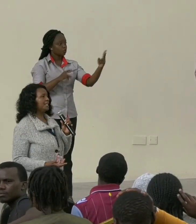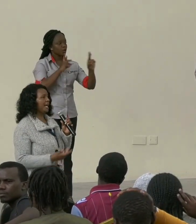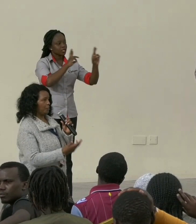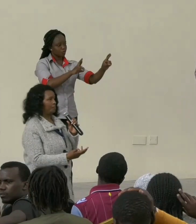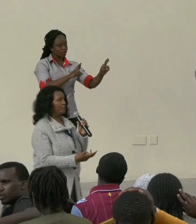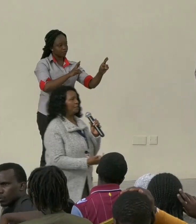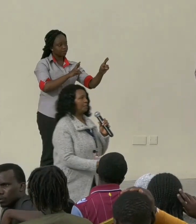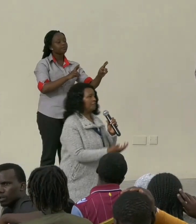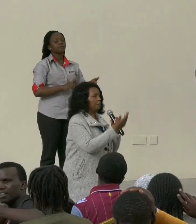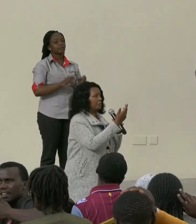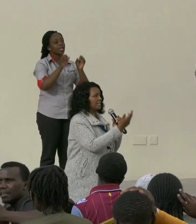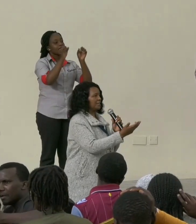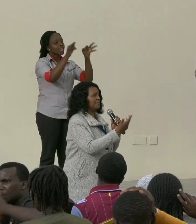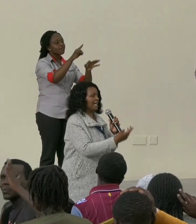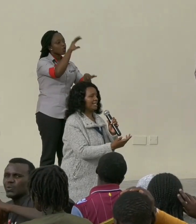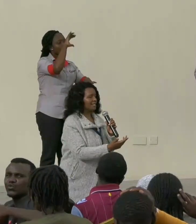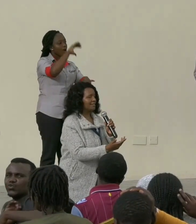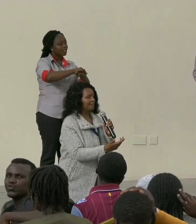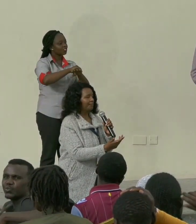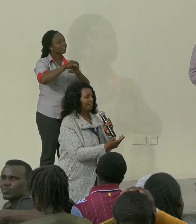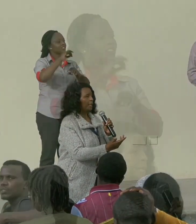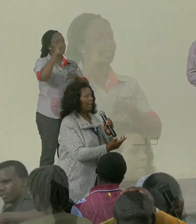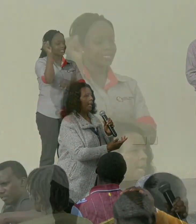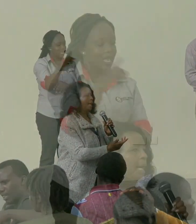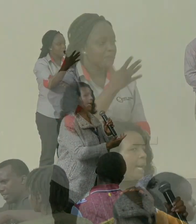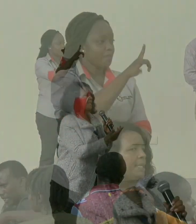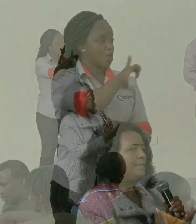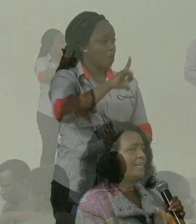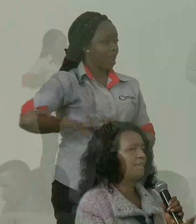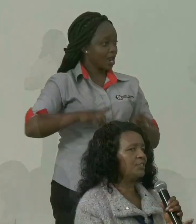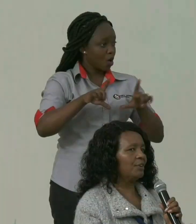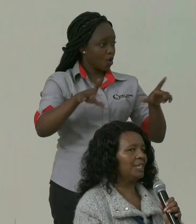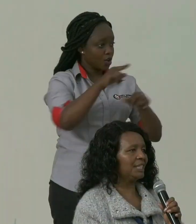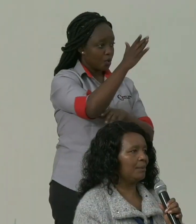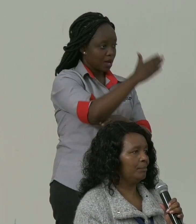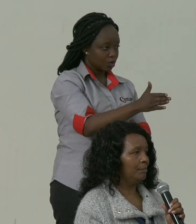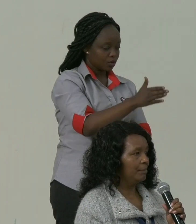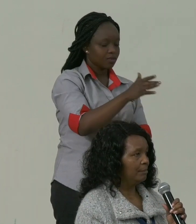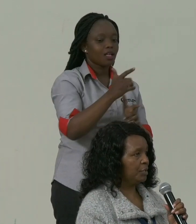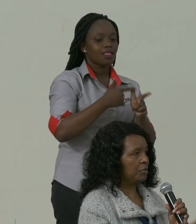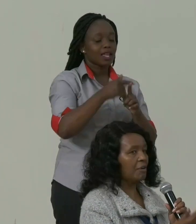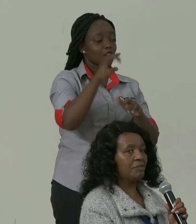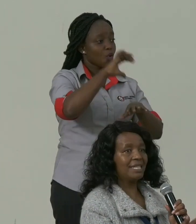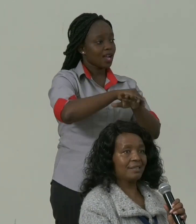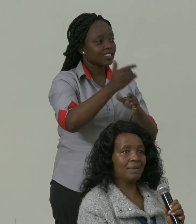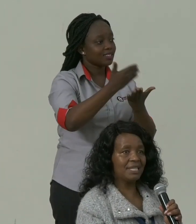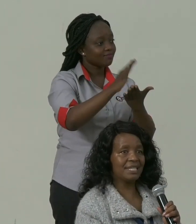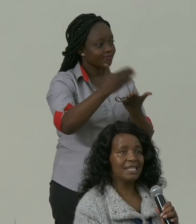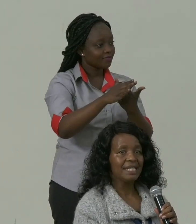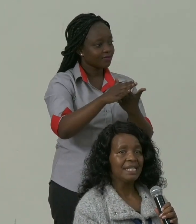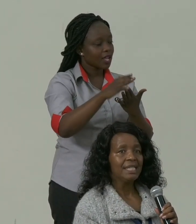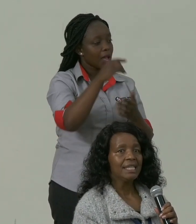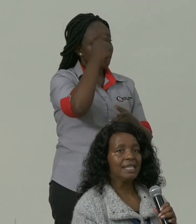Okay. Now, if you receive rent, that rental income, because of your